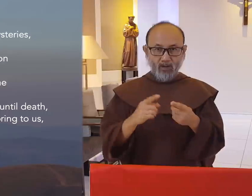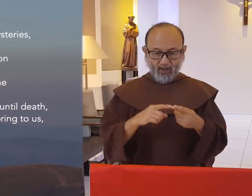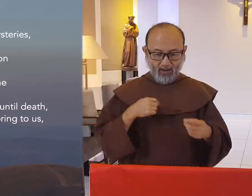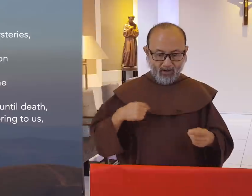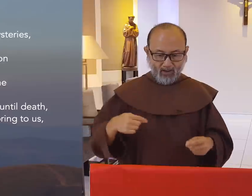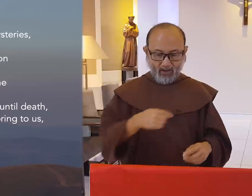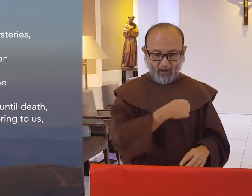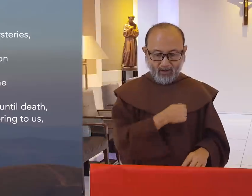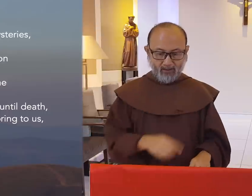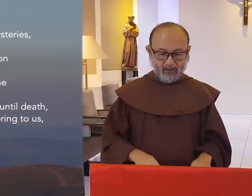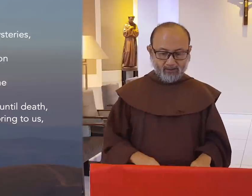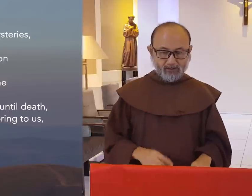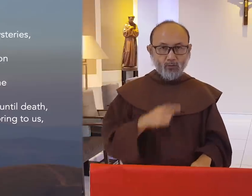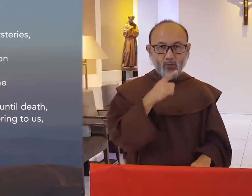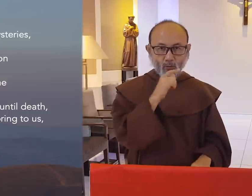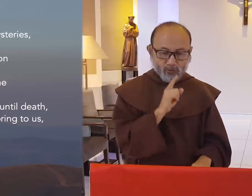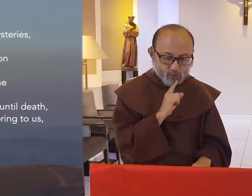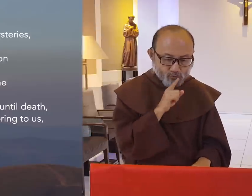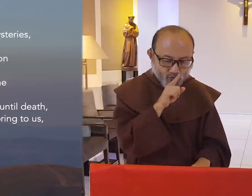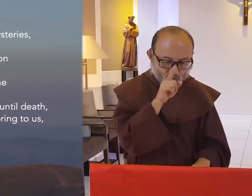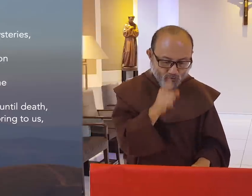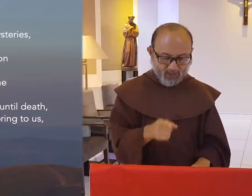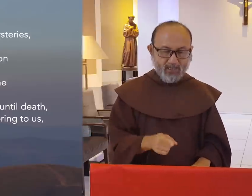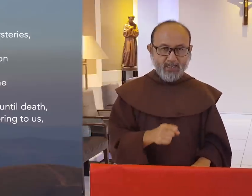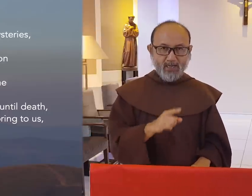us to you who truly follow it,